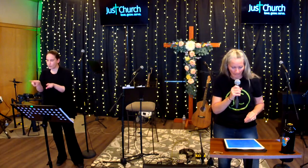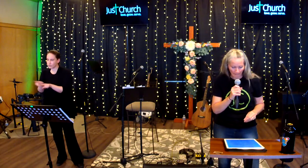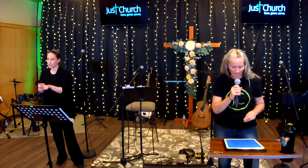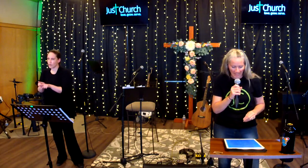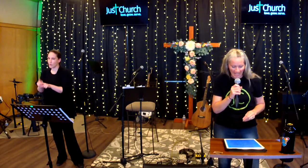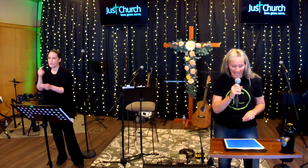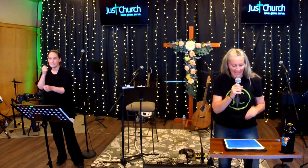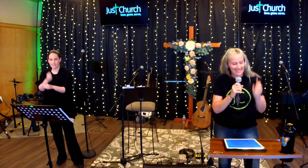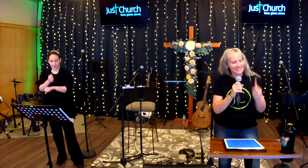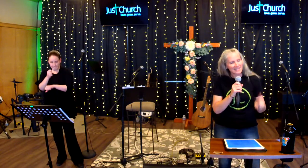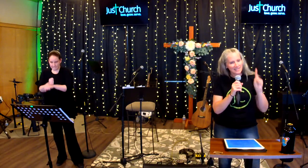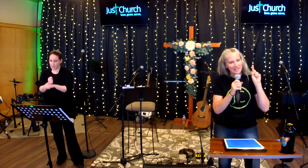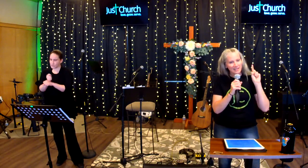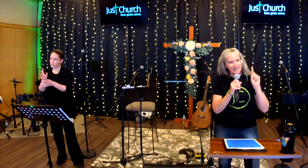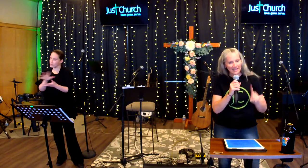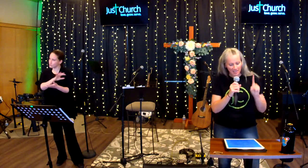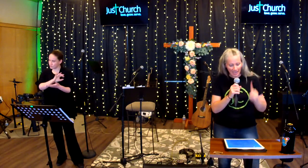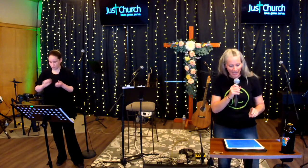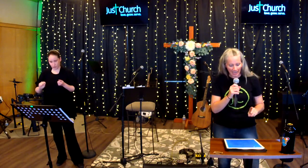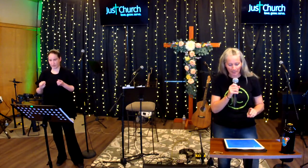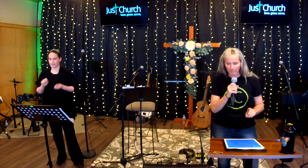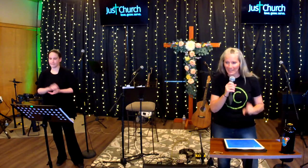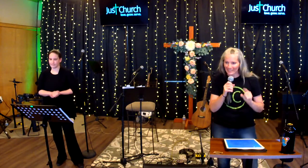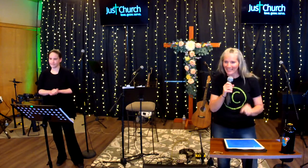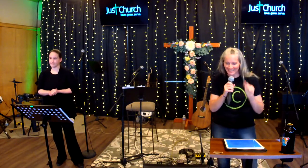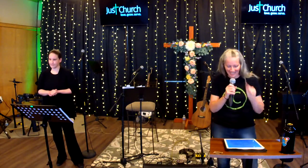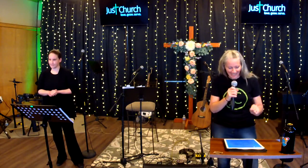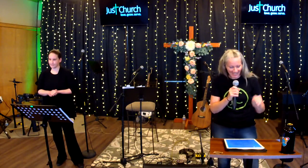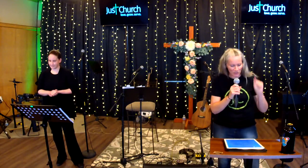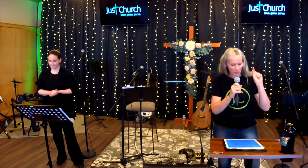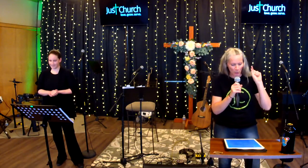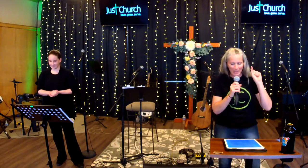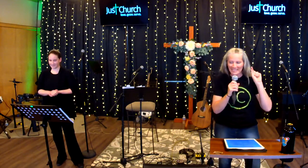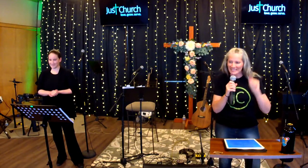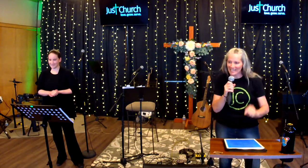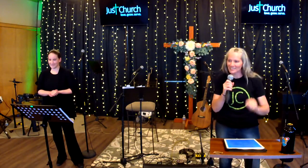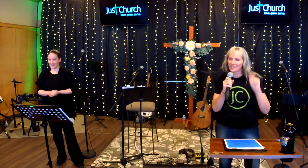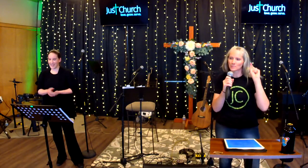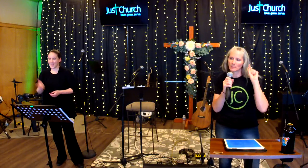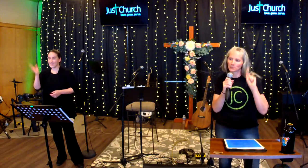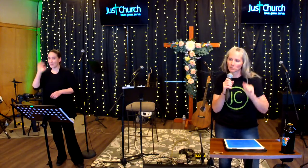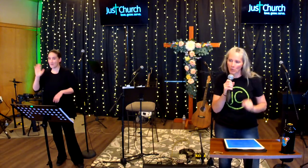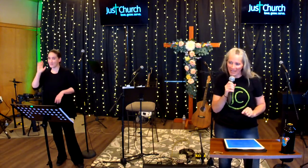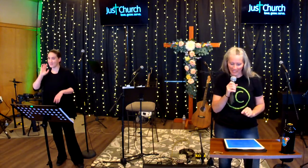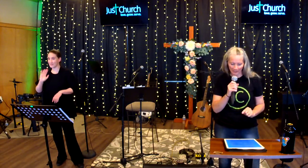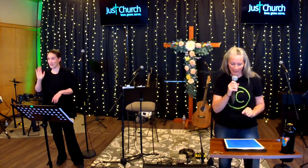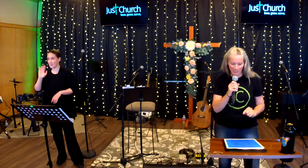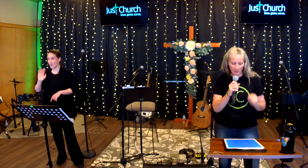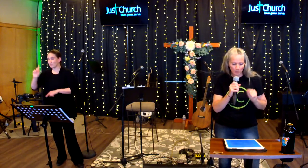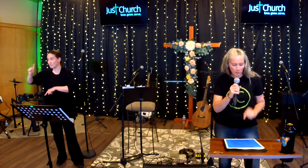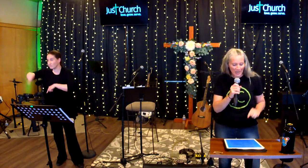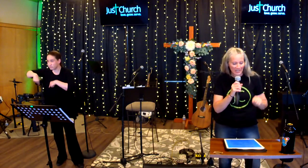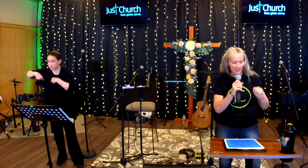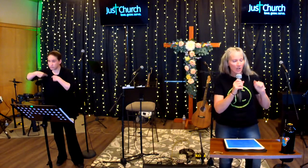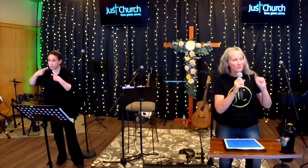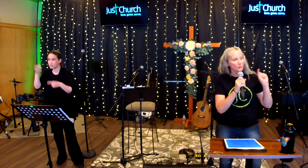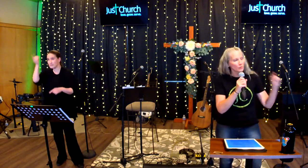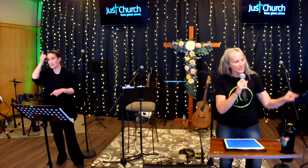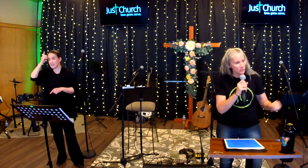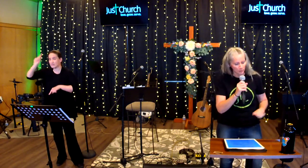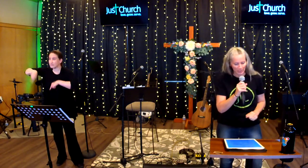Jerusalem. And since that time, again, decades ago, Daniel has been praying. He's been